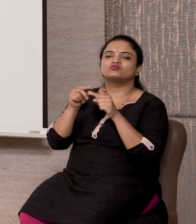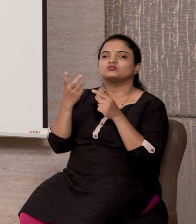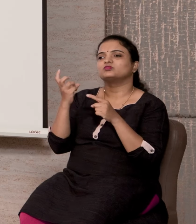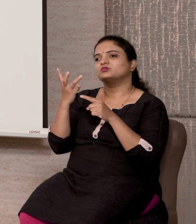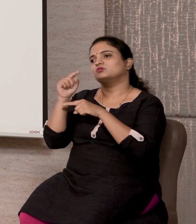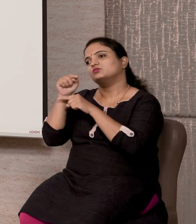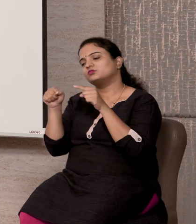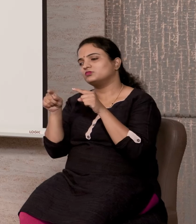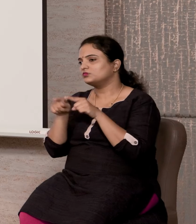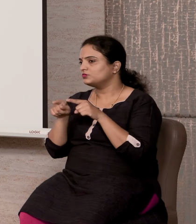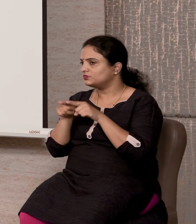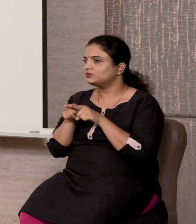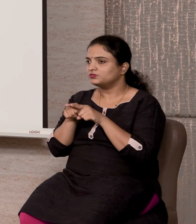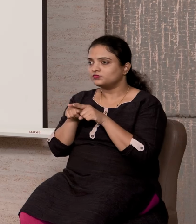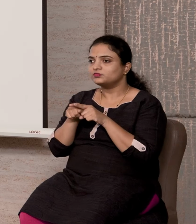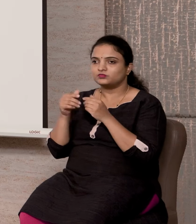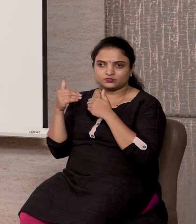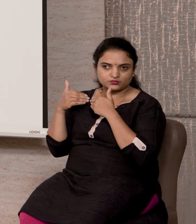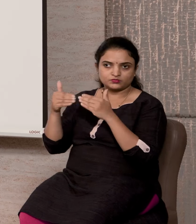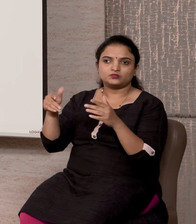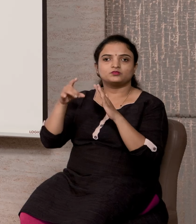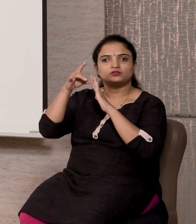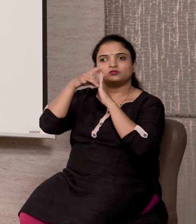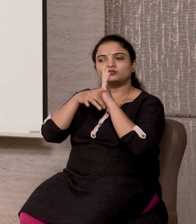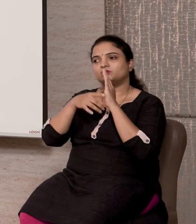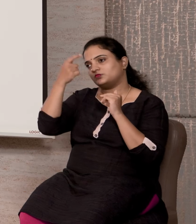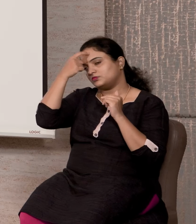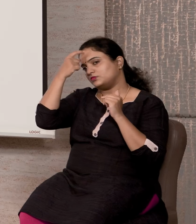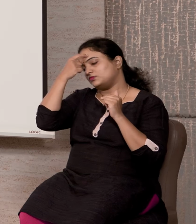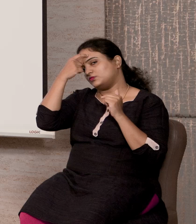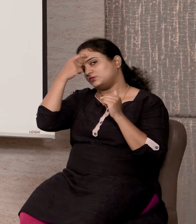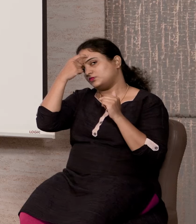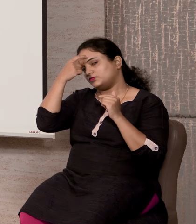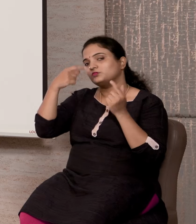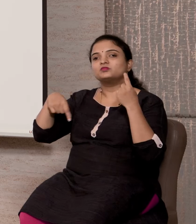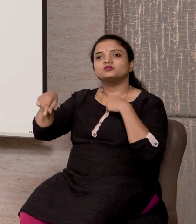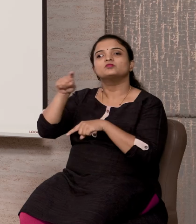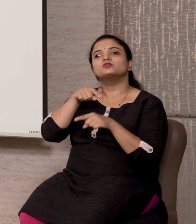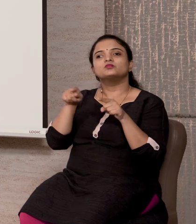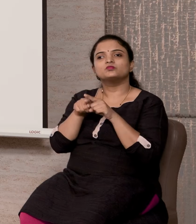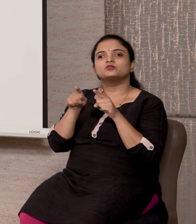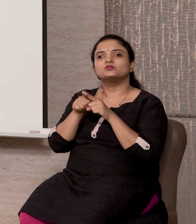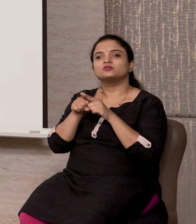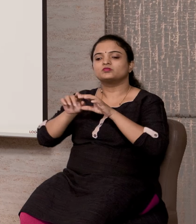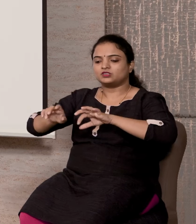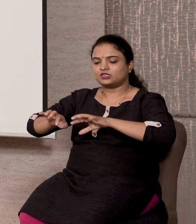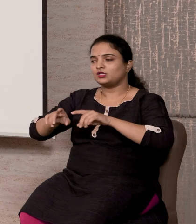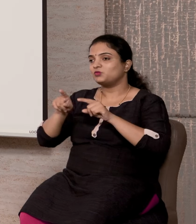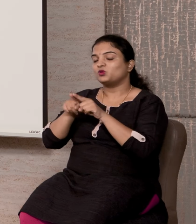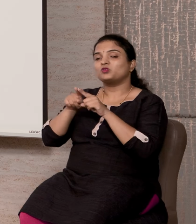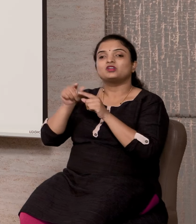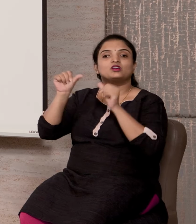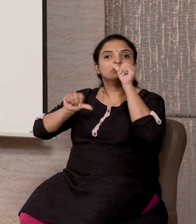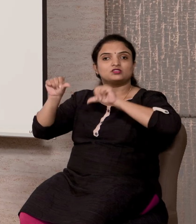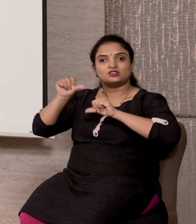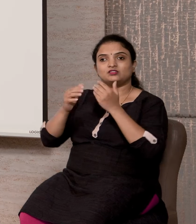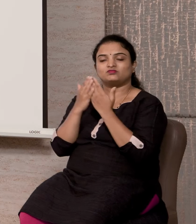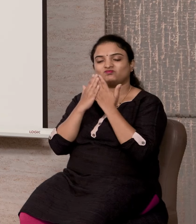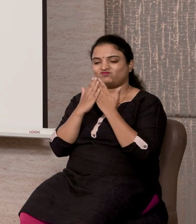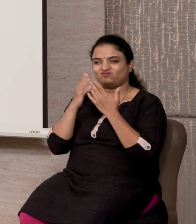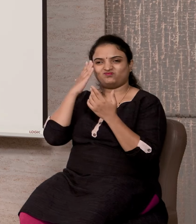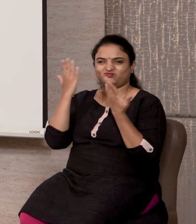on. So if we again go deep into this problem, in particular, the computer science curricula, right? So the